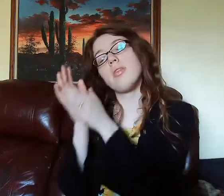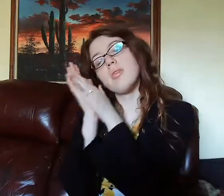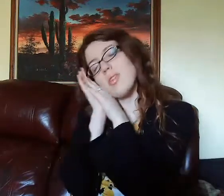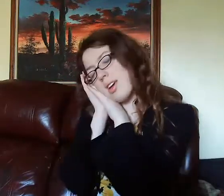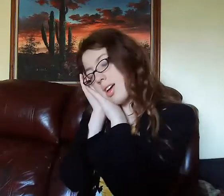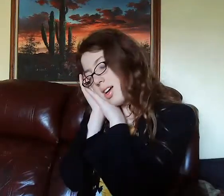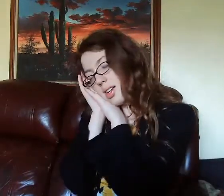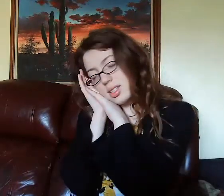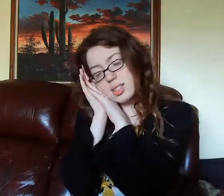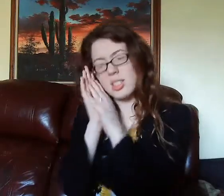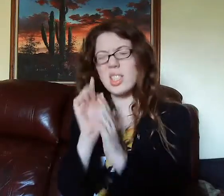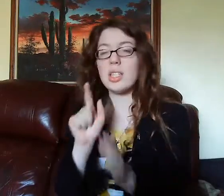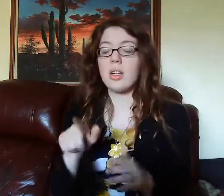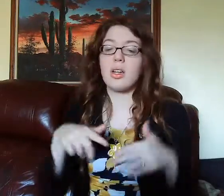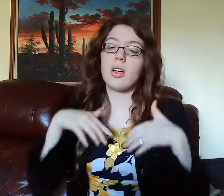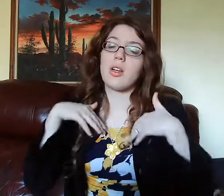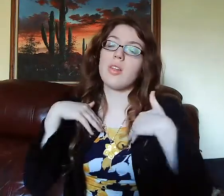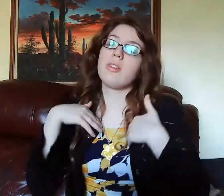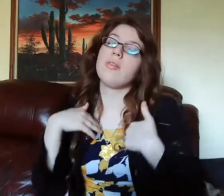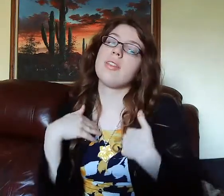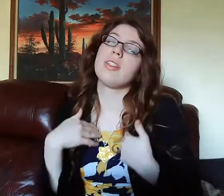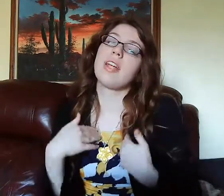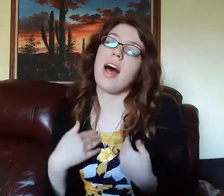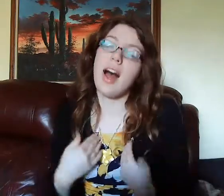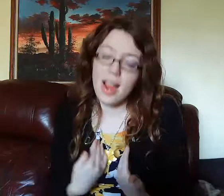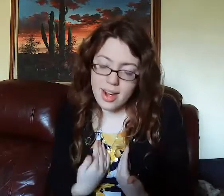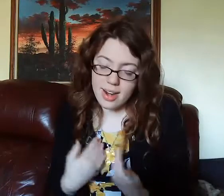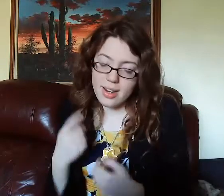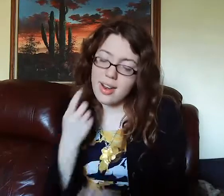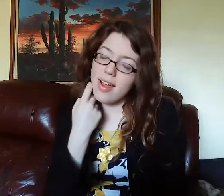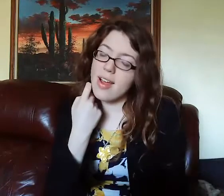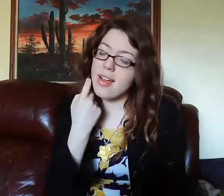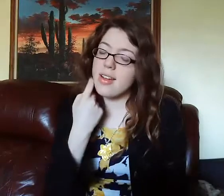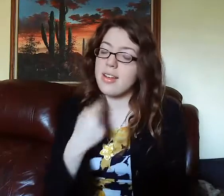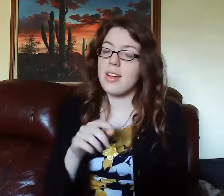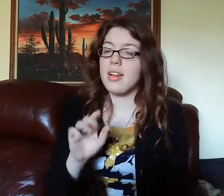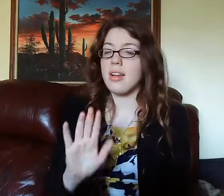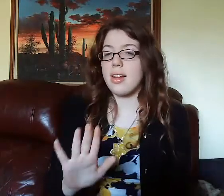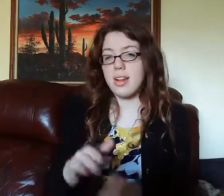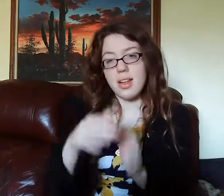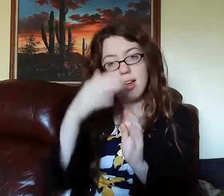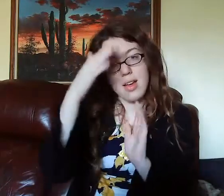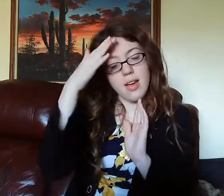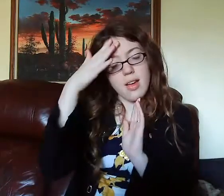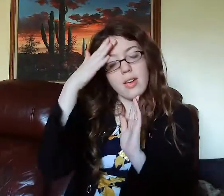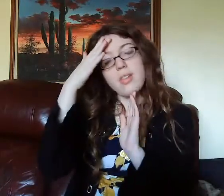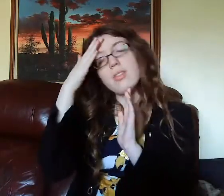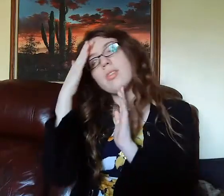I've been a better friend I've